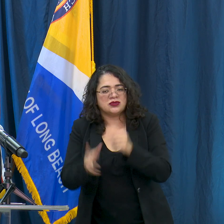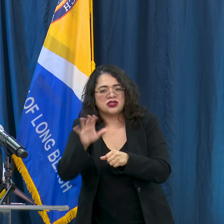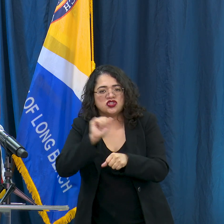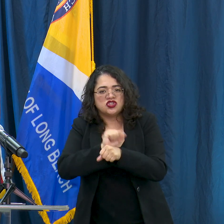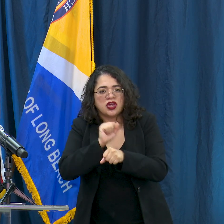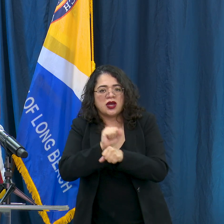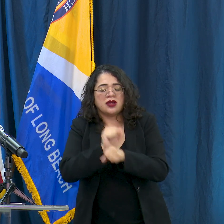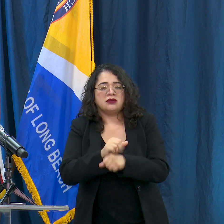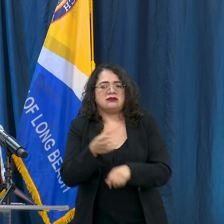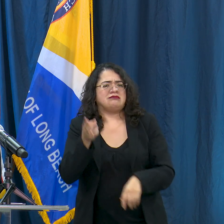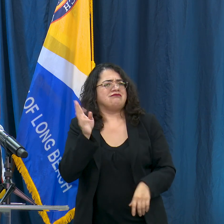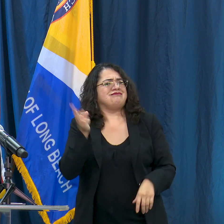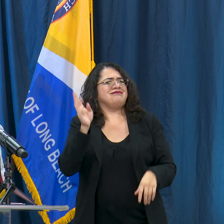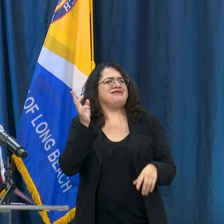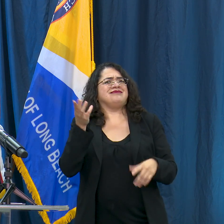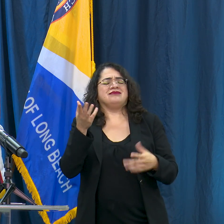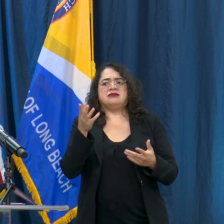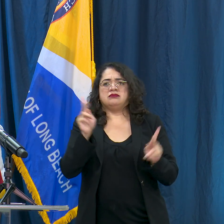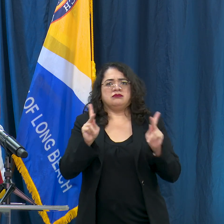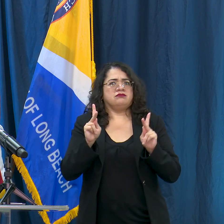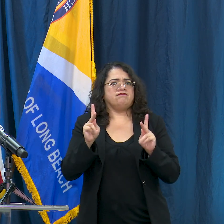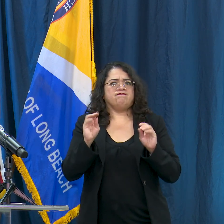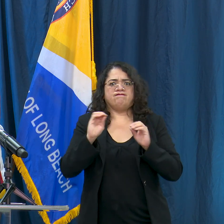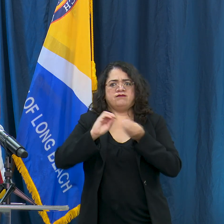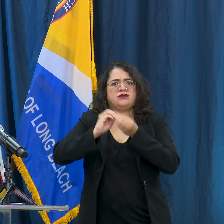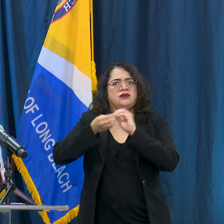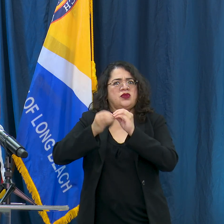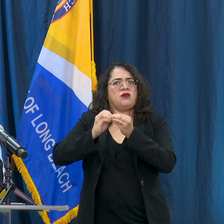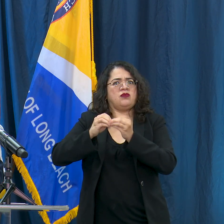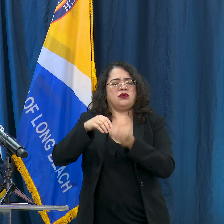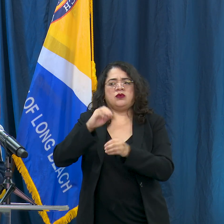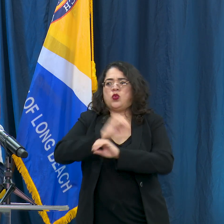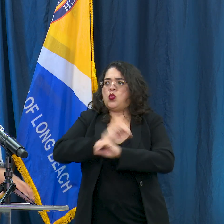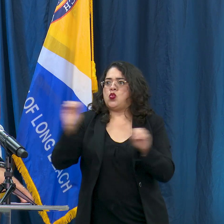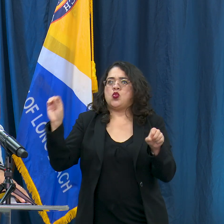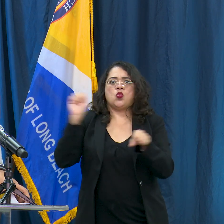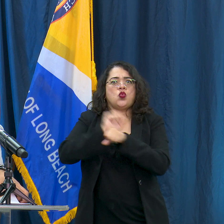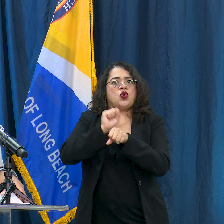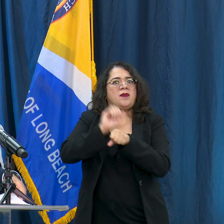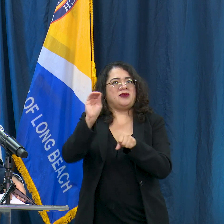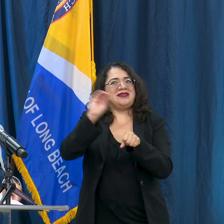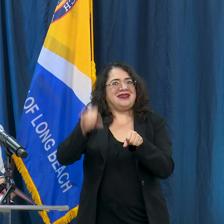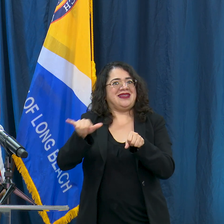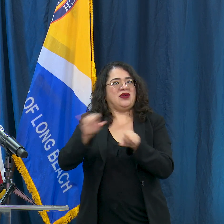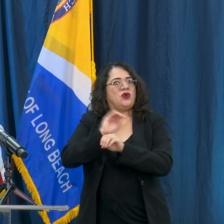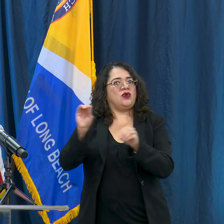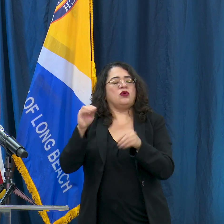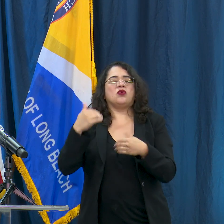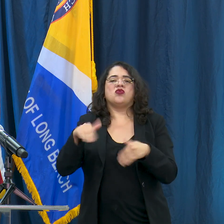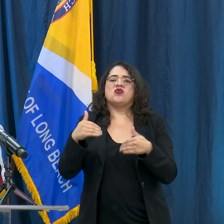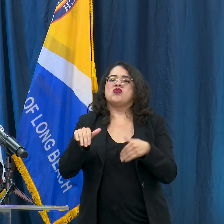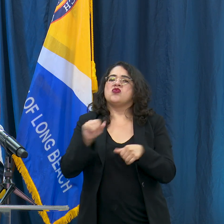of record unemployment rate that we now have because of COVID-19. This is going to be tough couple of months